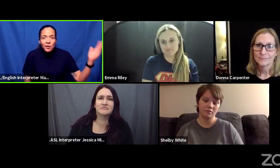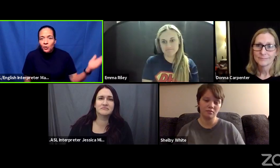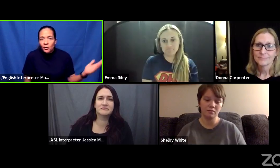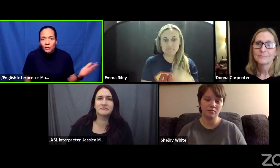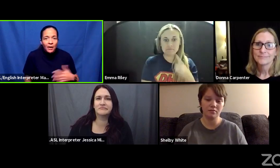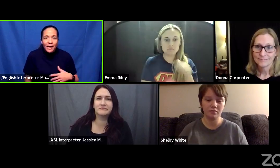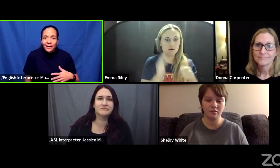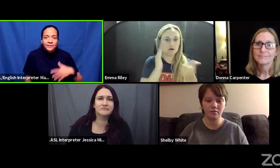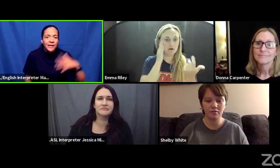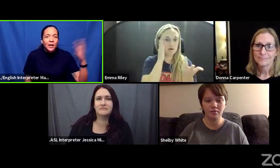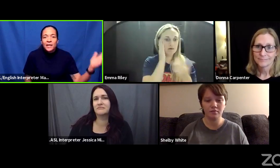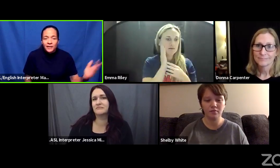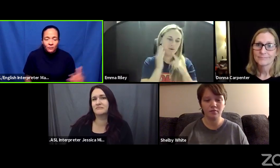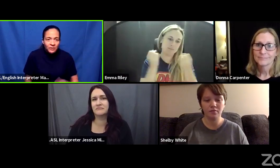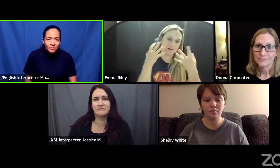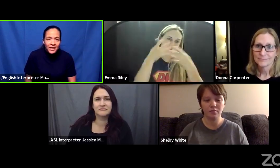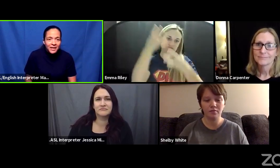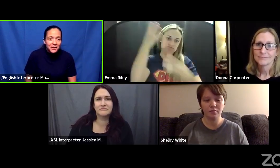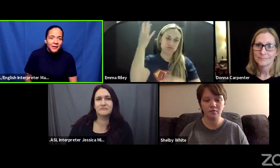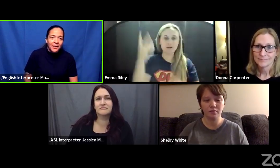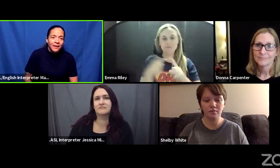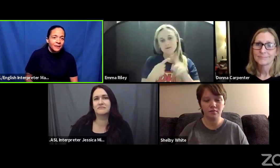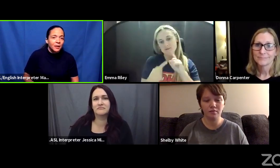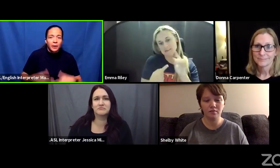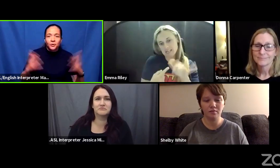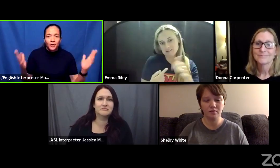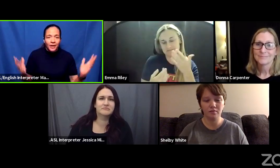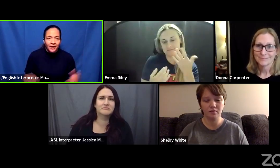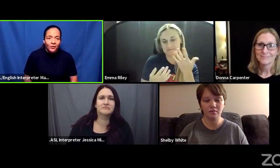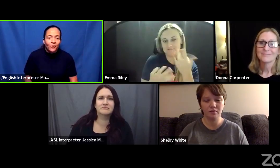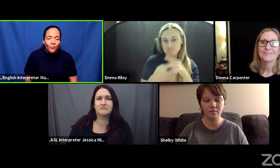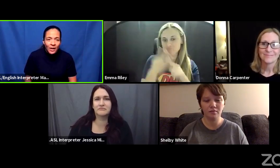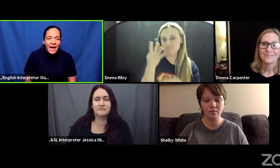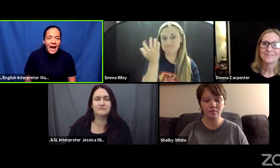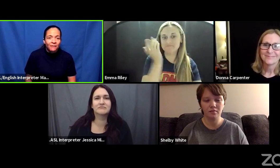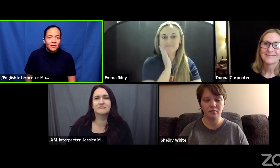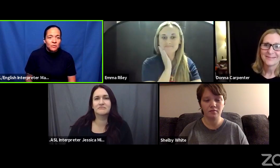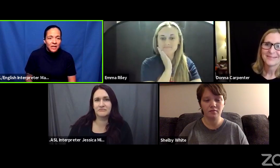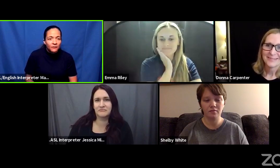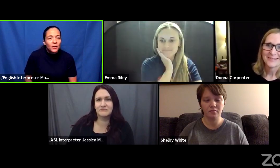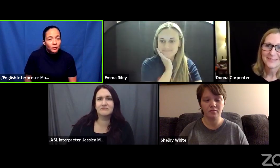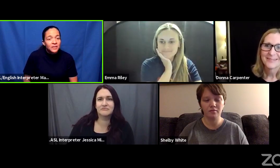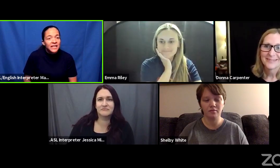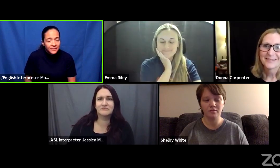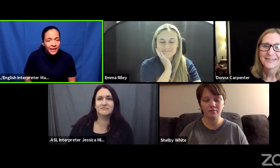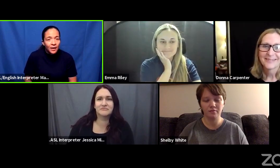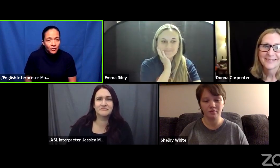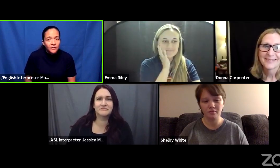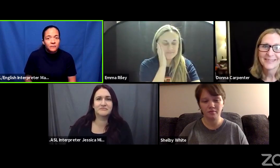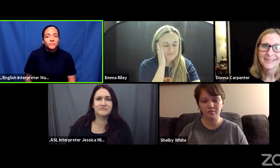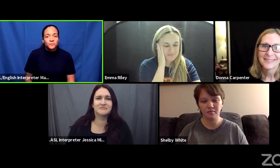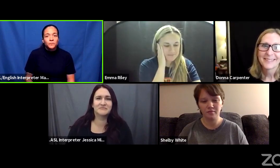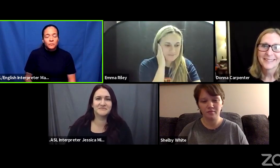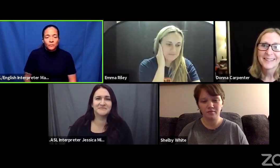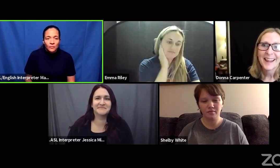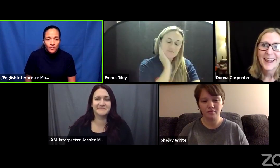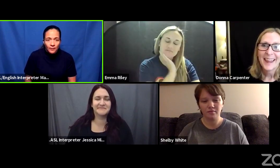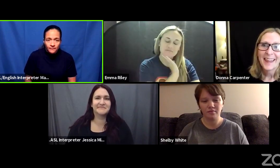mailbox, a really cool mailbox, tell me it was pink and glittery or what have you. Give those